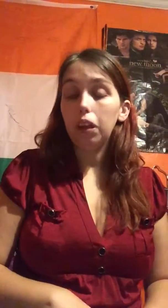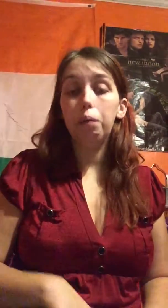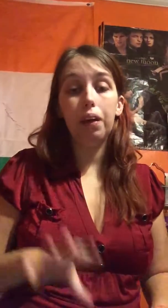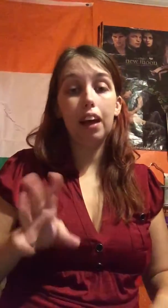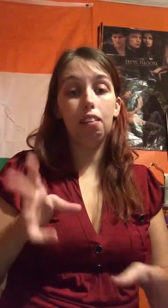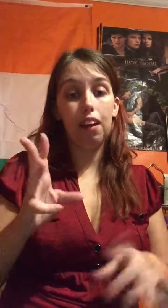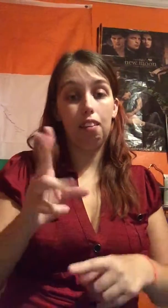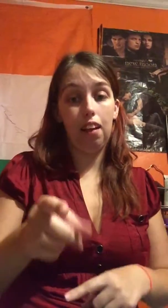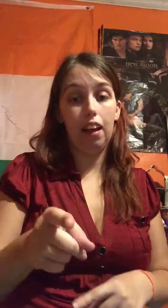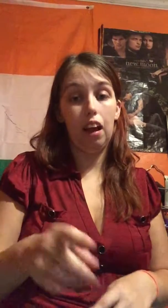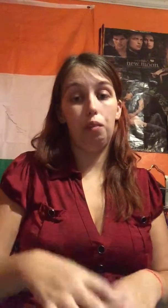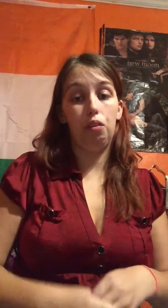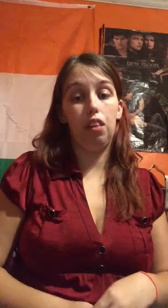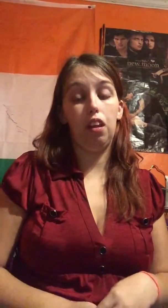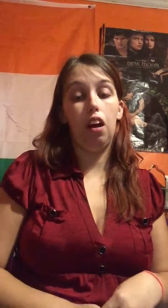because, like I said, I'm using the